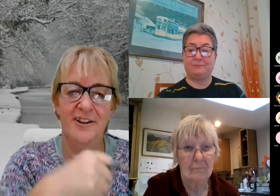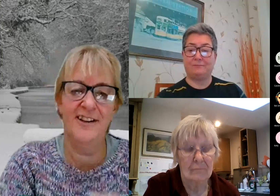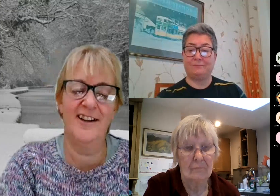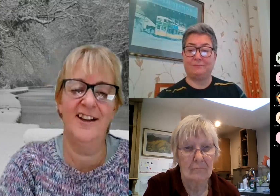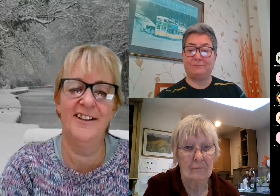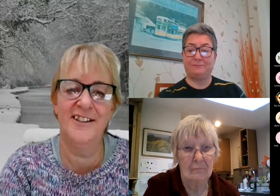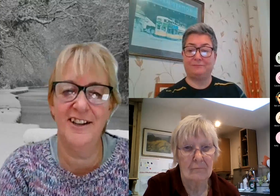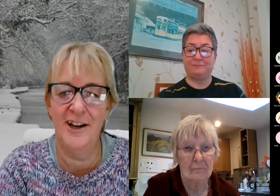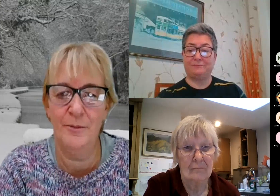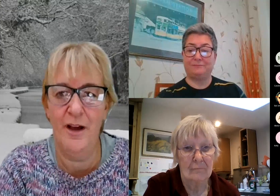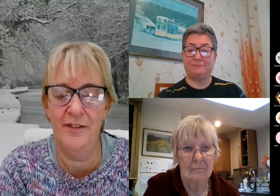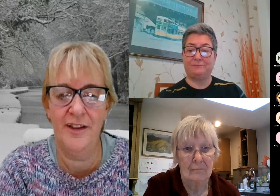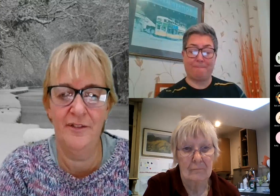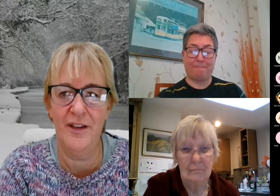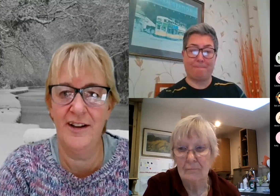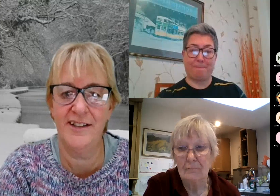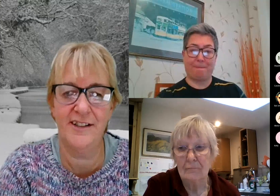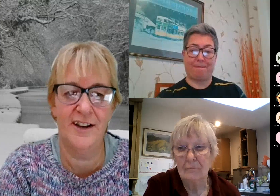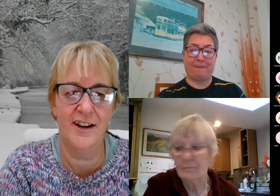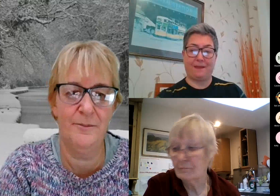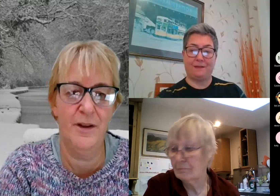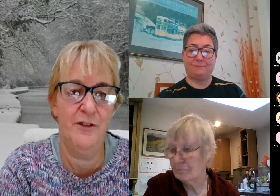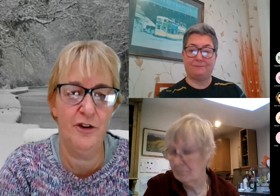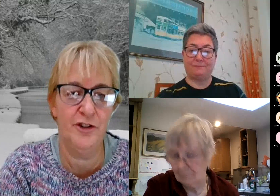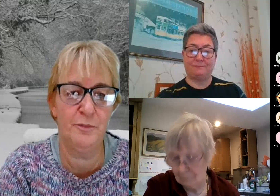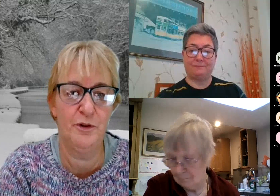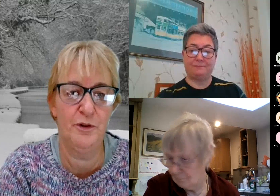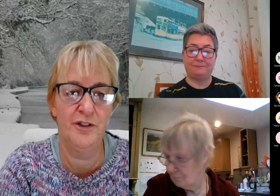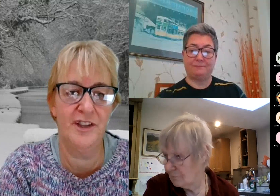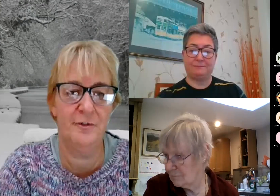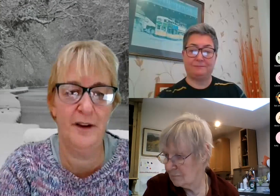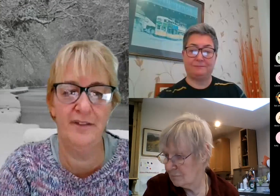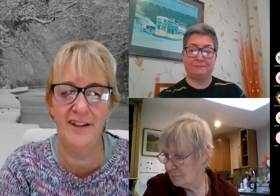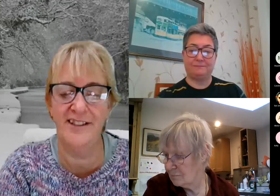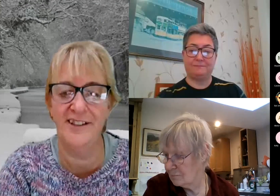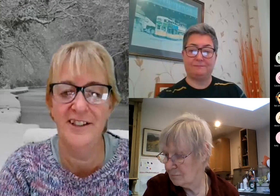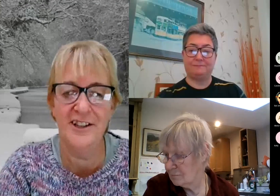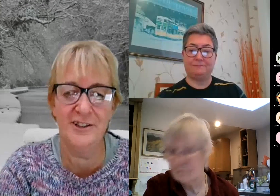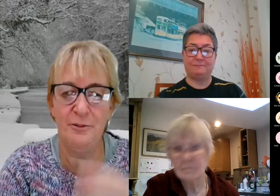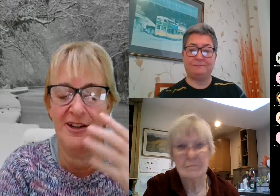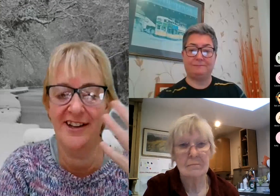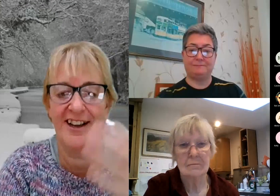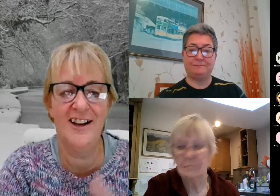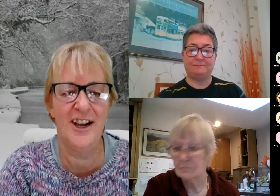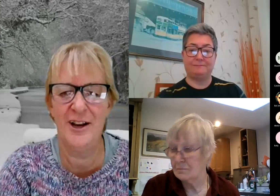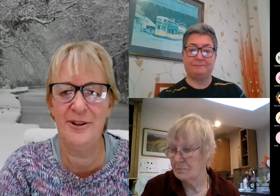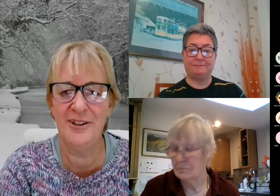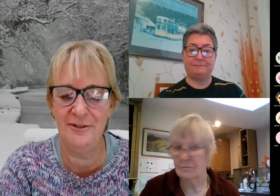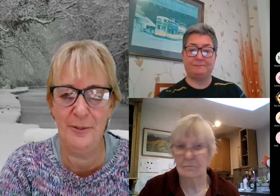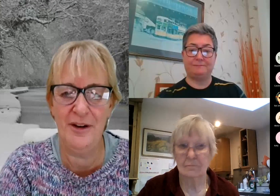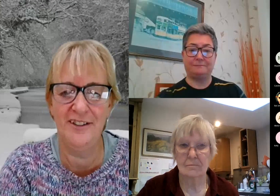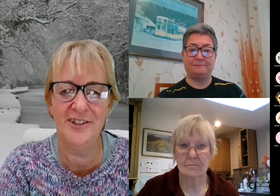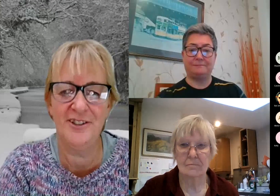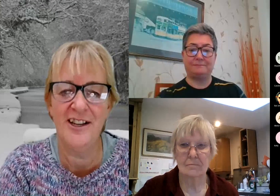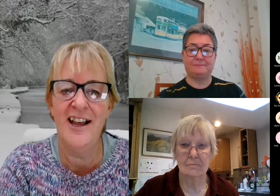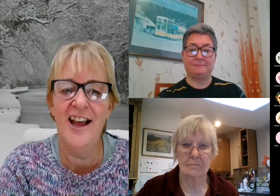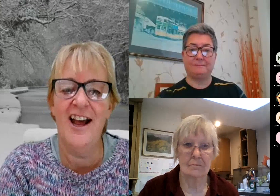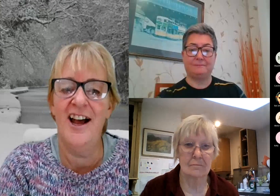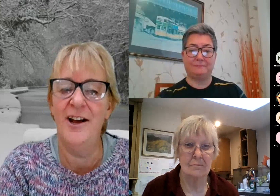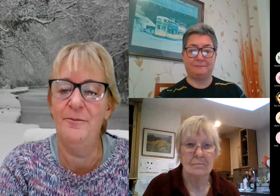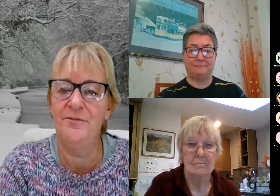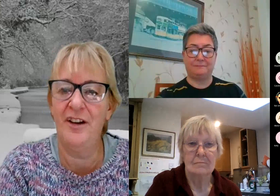Thanks, Karen. And I think that's, if you could just put yourself back at, that's it, because otherwise I get an echo. I don't know if anybody else